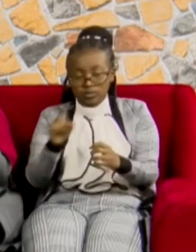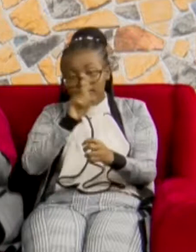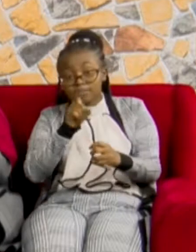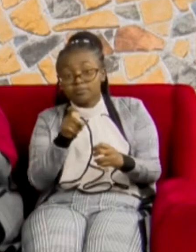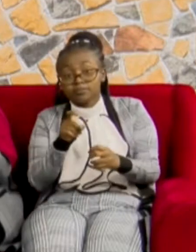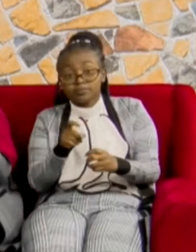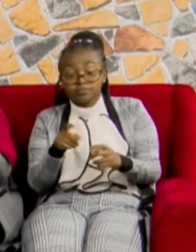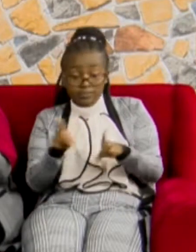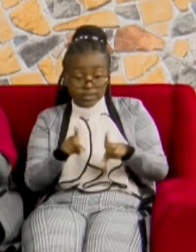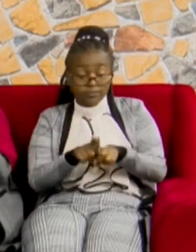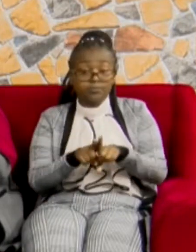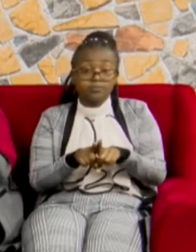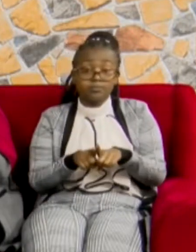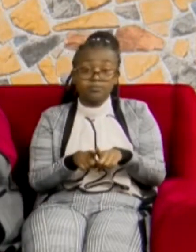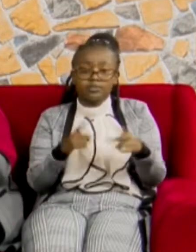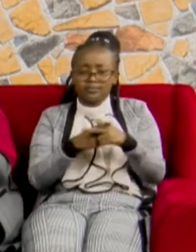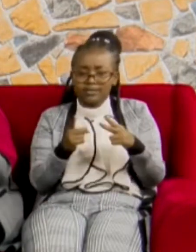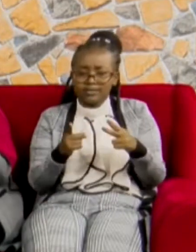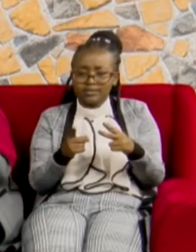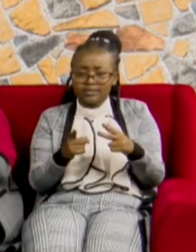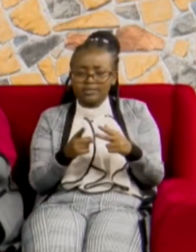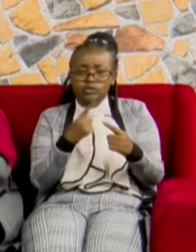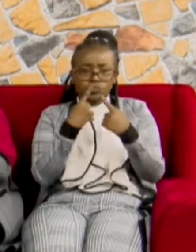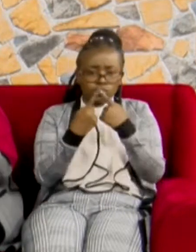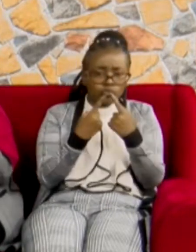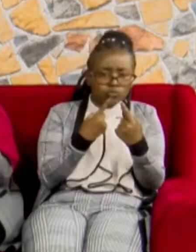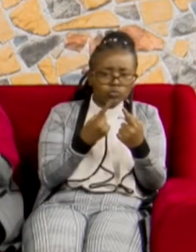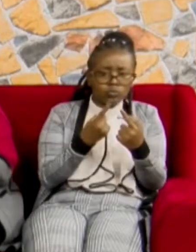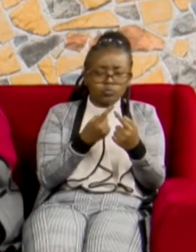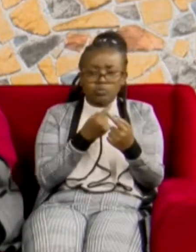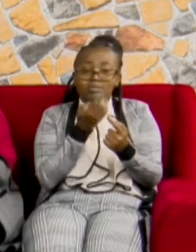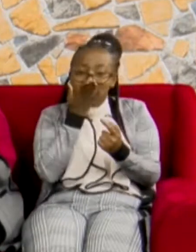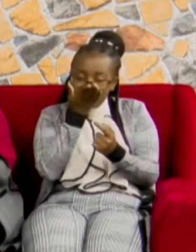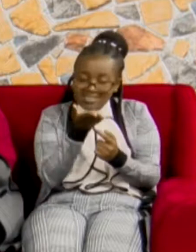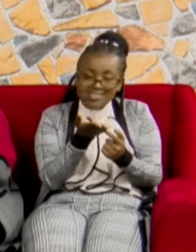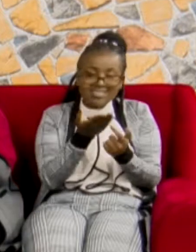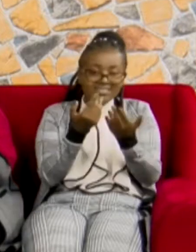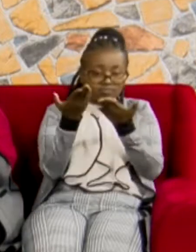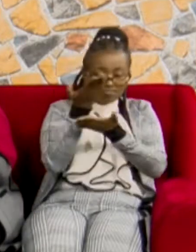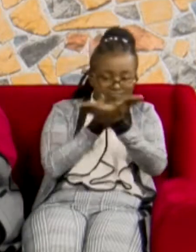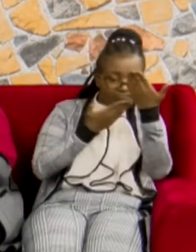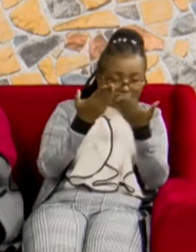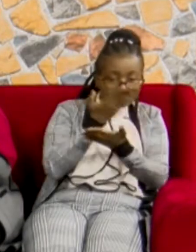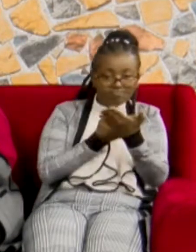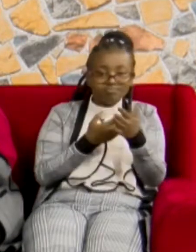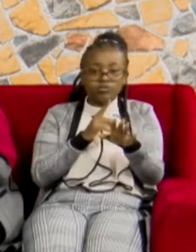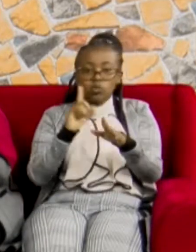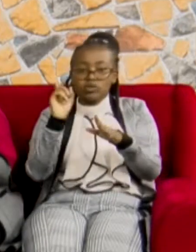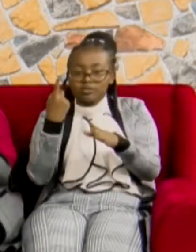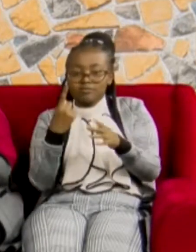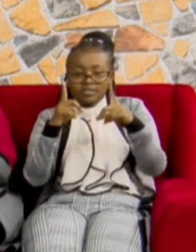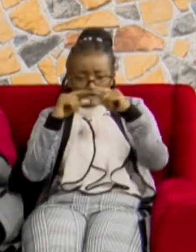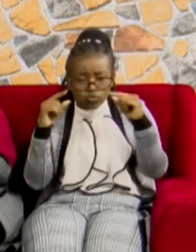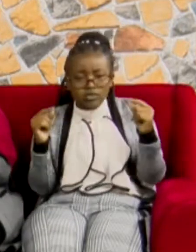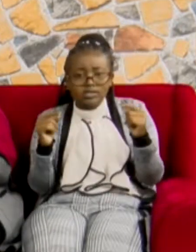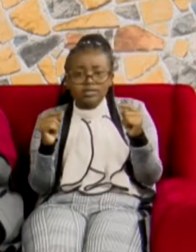And in terms of, have they started babbling? Are they responding to you, interacting with them? When are their first words?